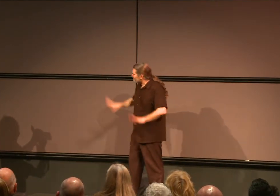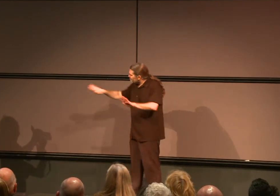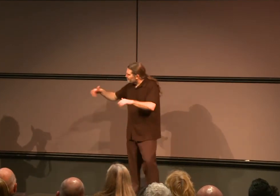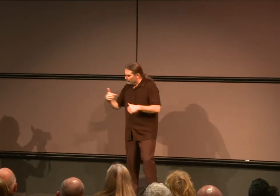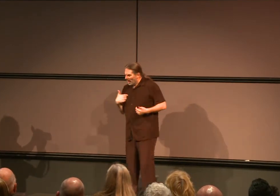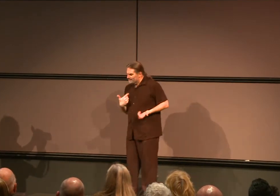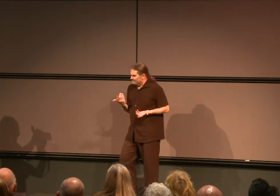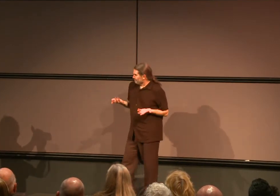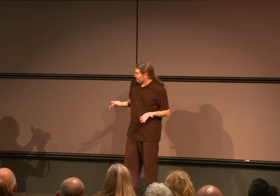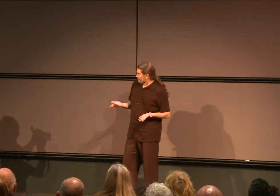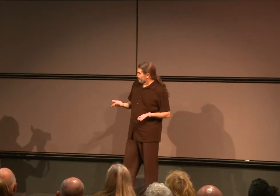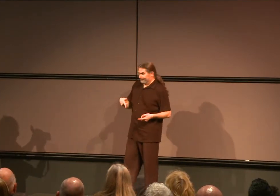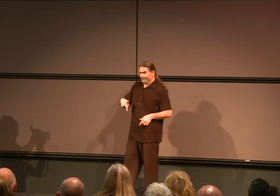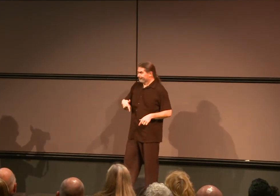Hello.